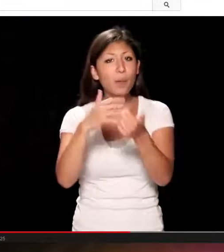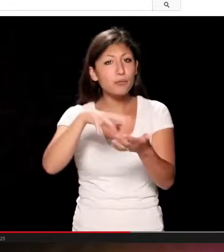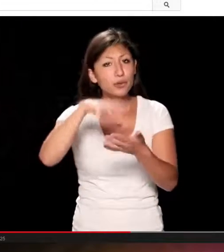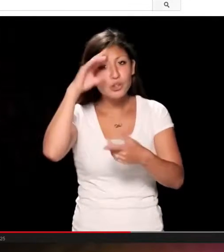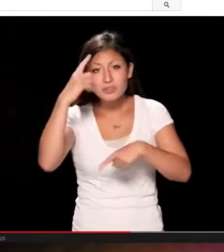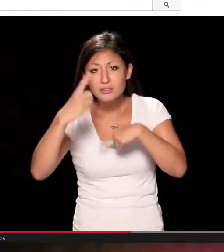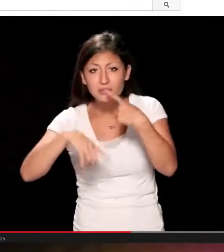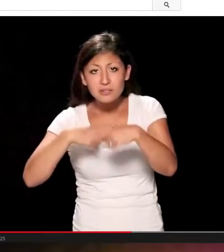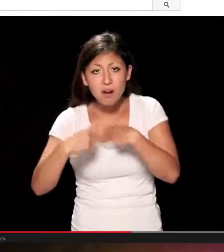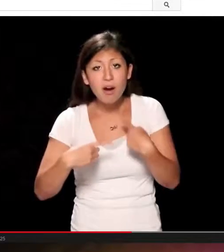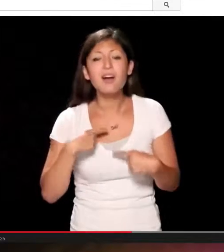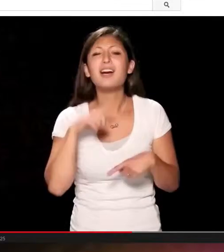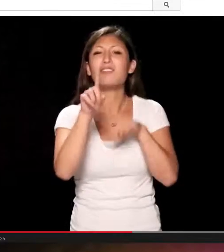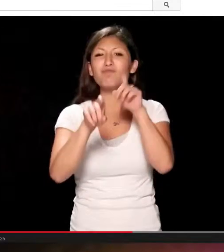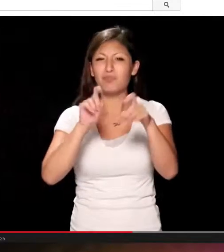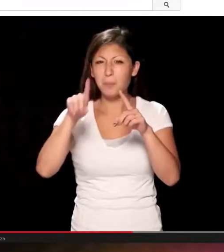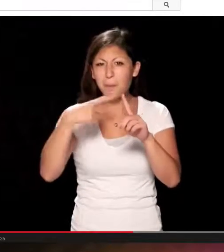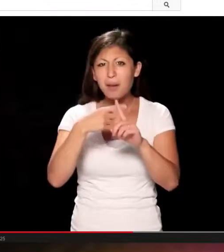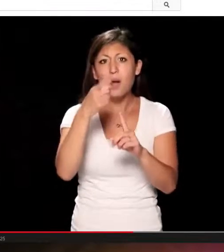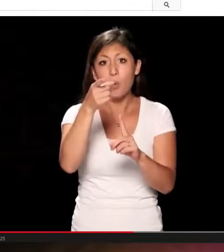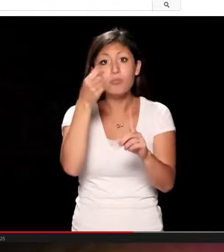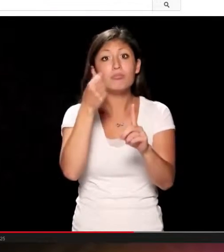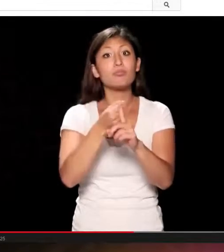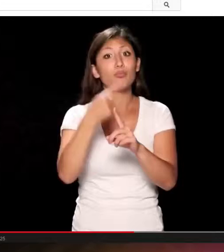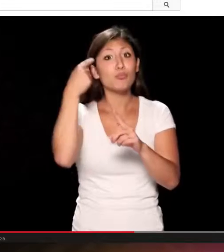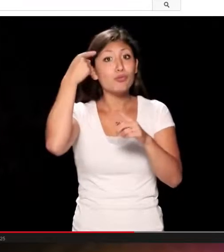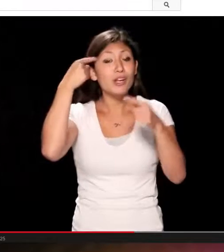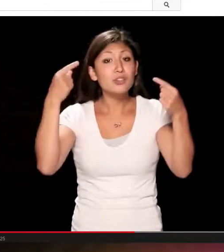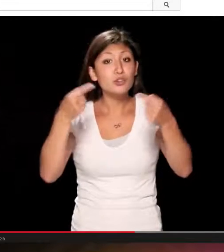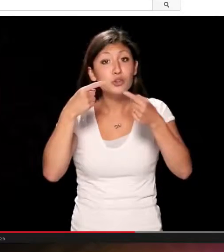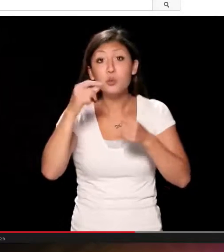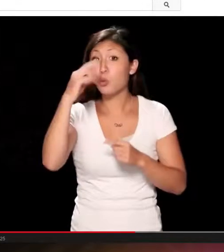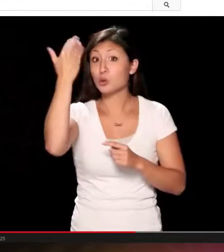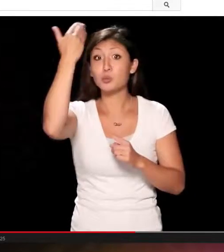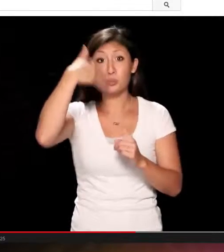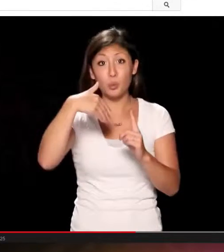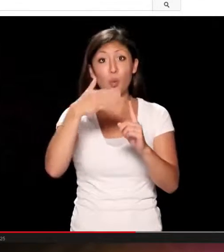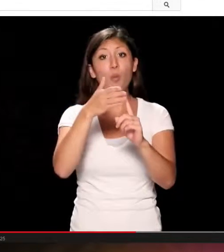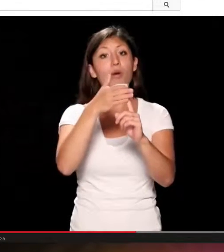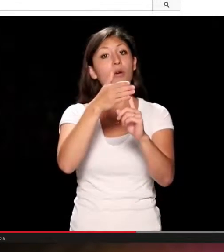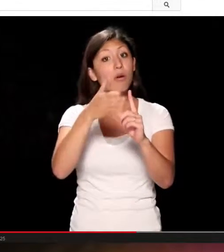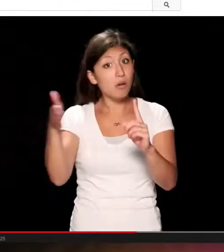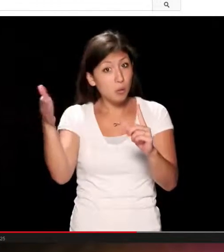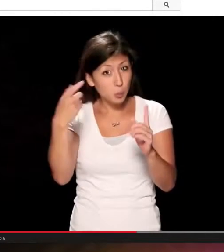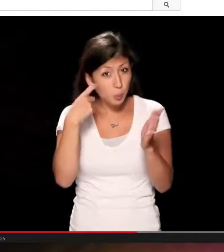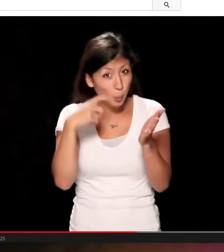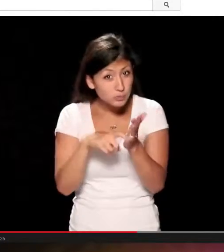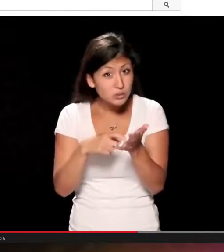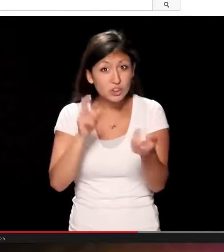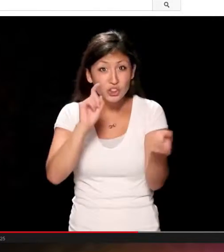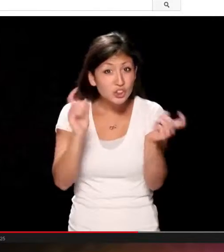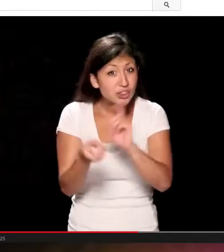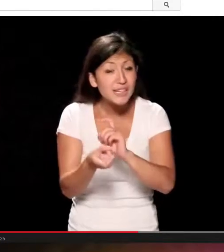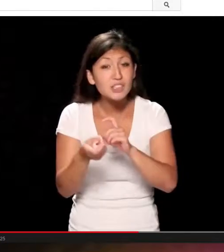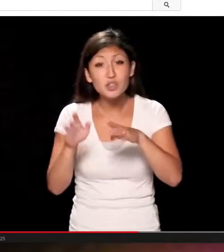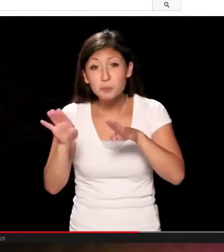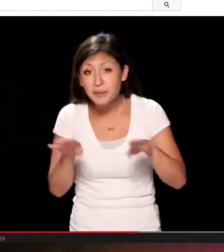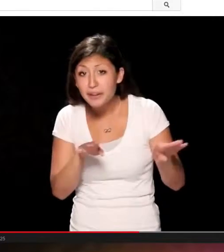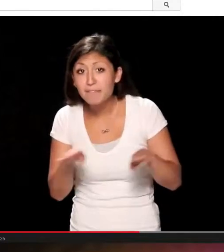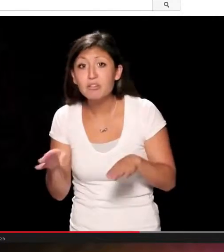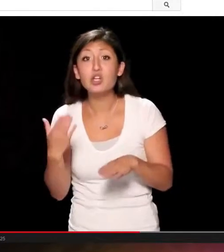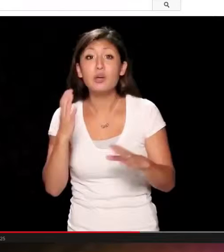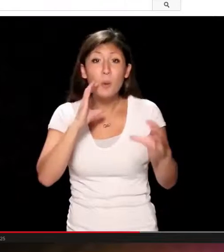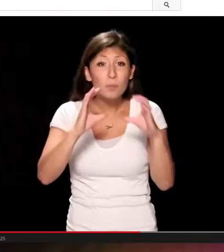did you grow up? How did you learn sign language? And really ask them a lot of questions about if you've had a stroke before. Do